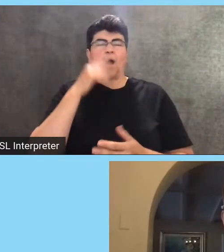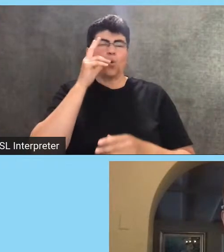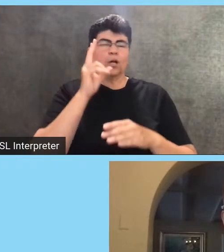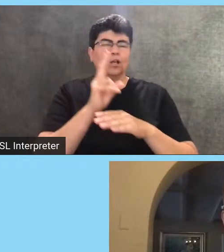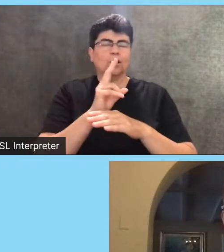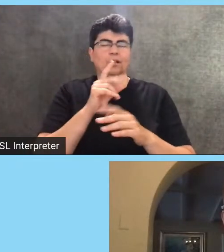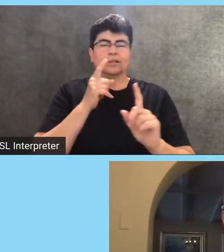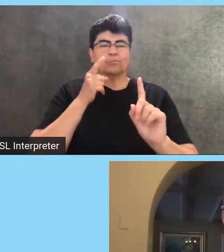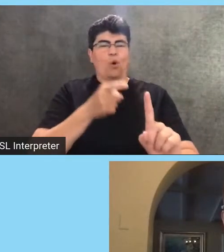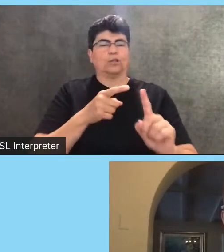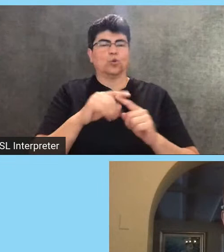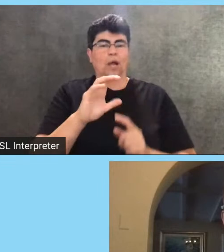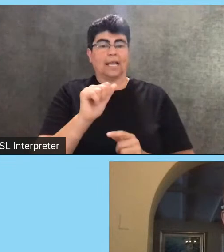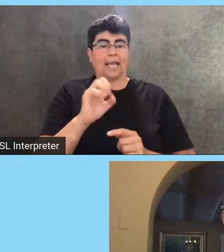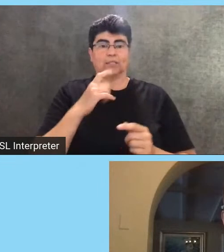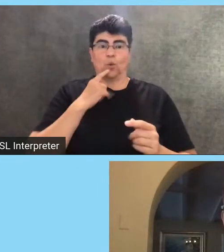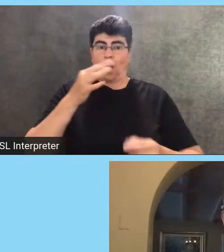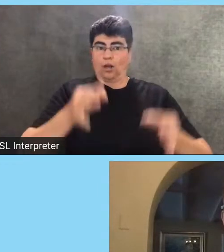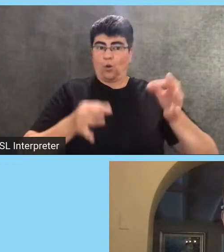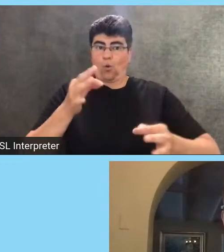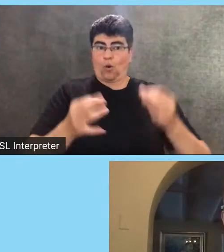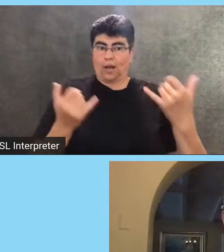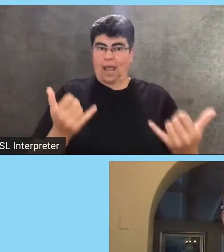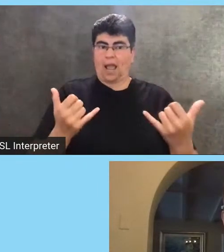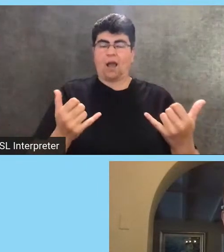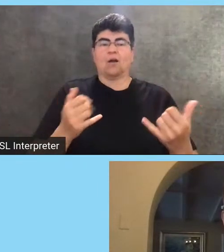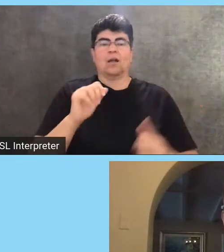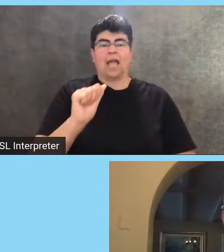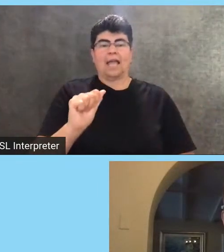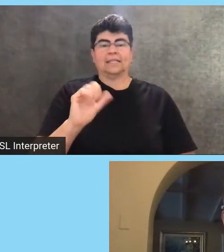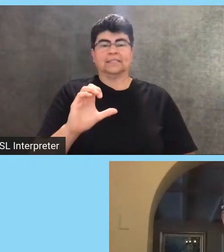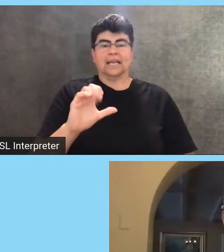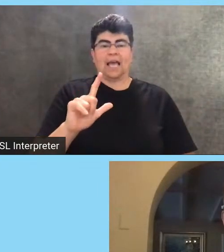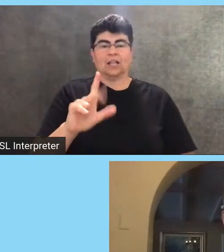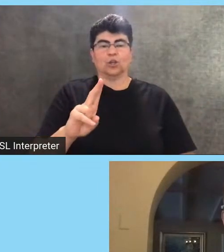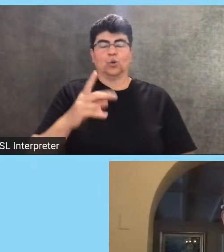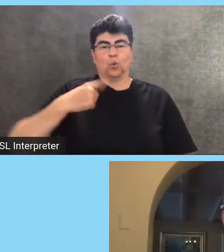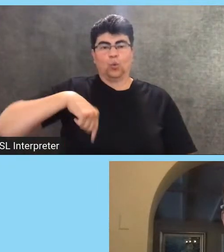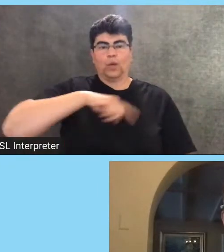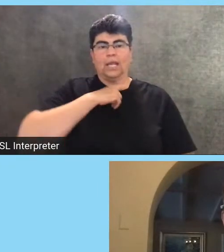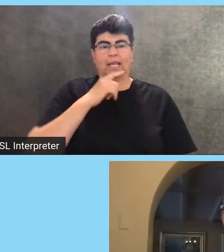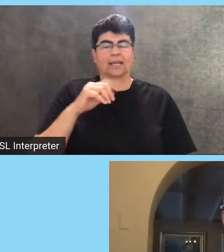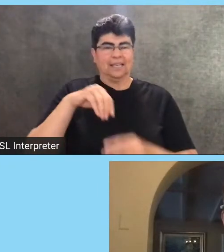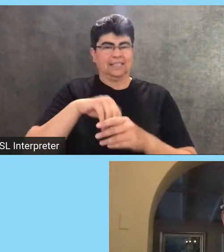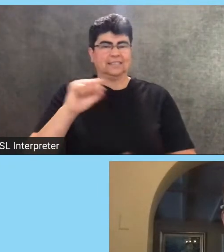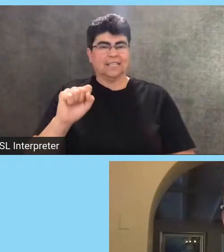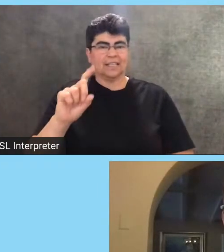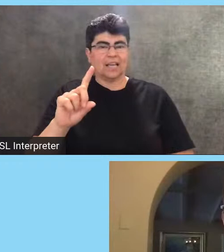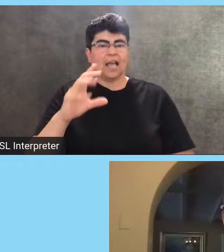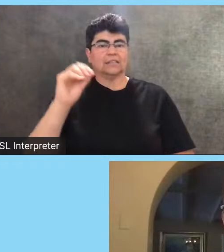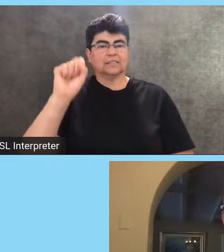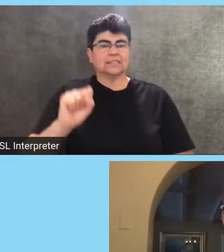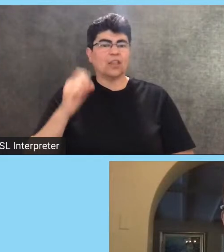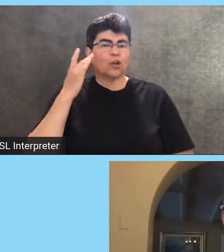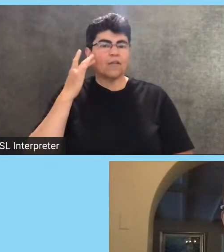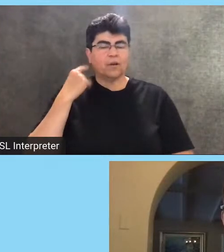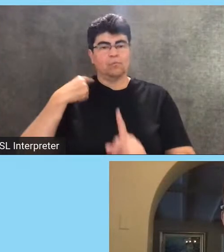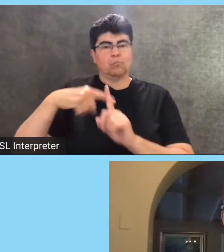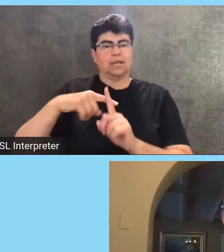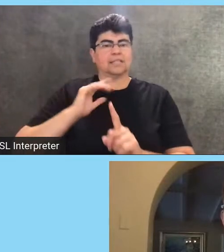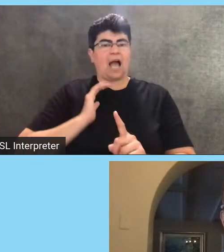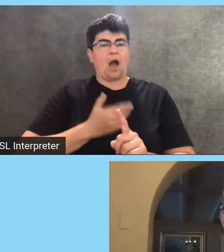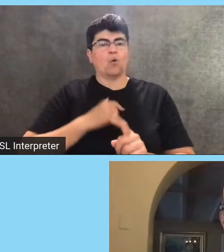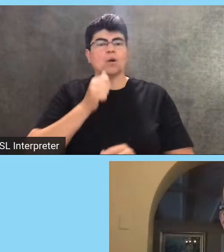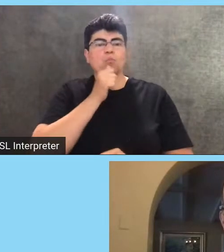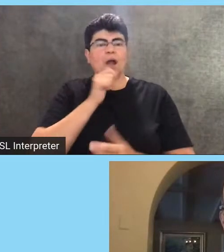point to a case that we are litigating. We, the ACLU of San Diego and Southern California, along with our a